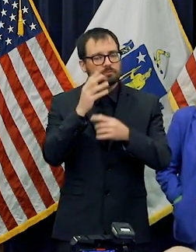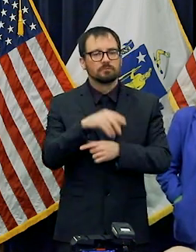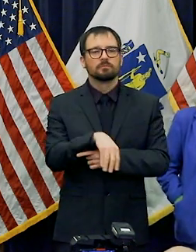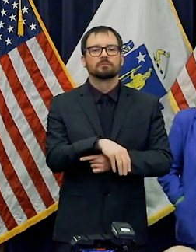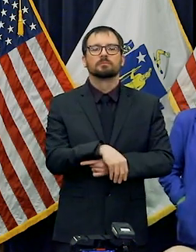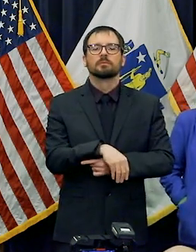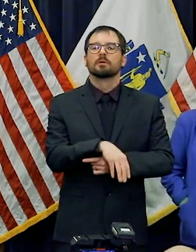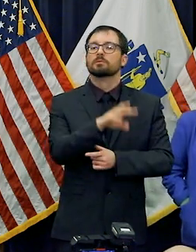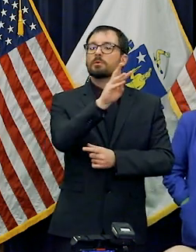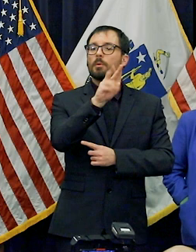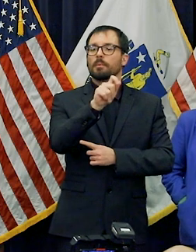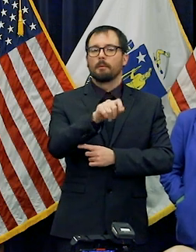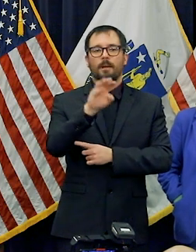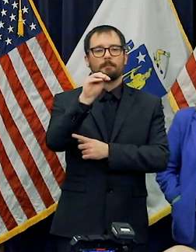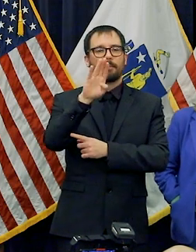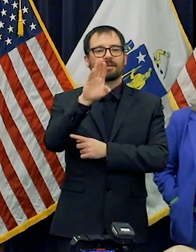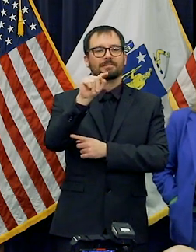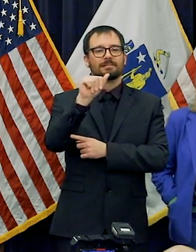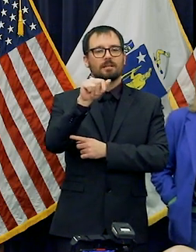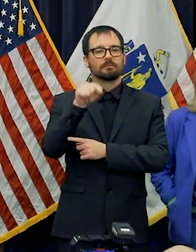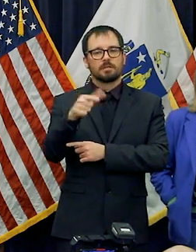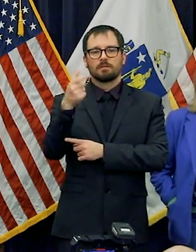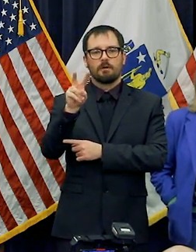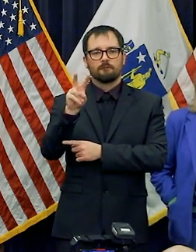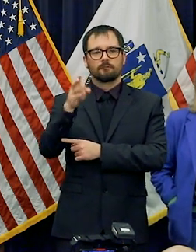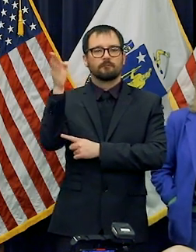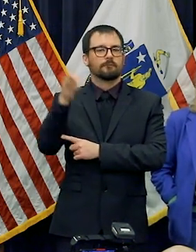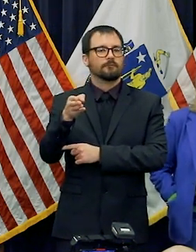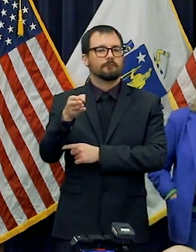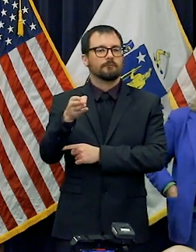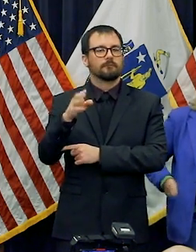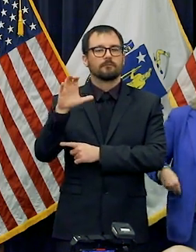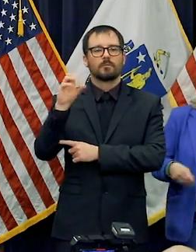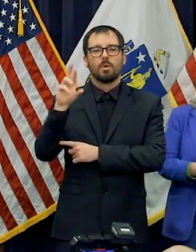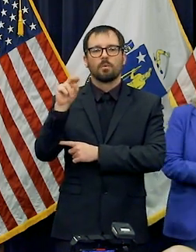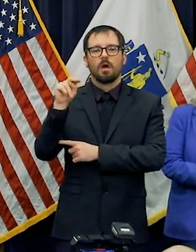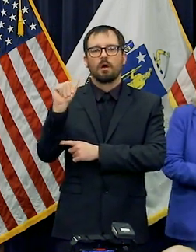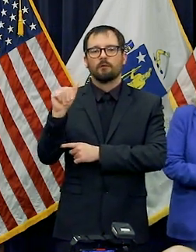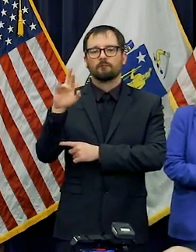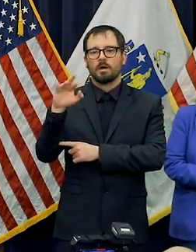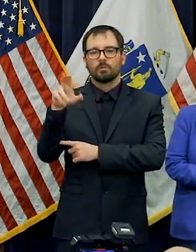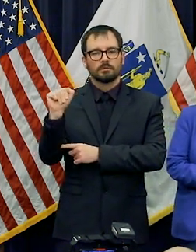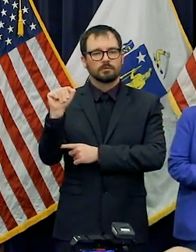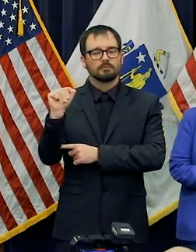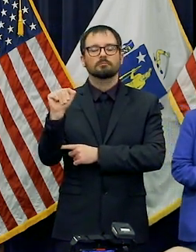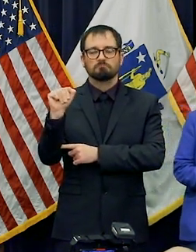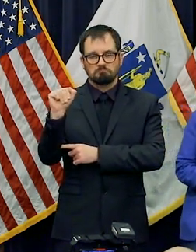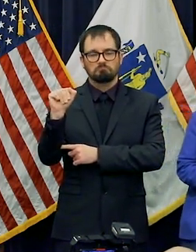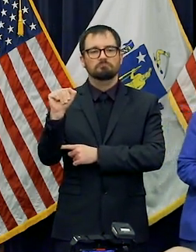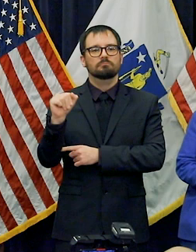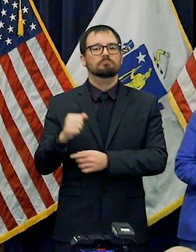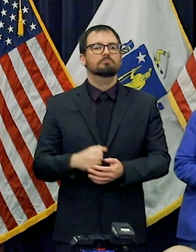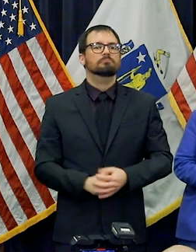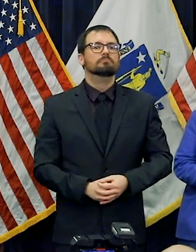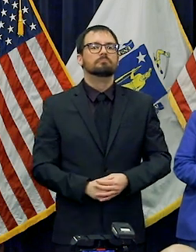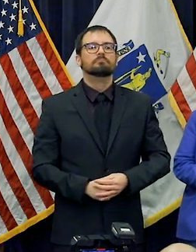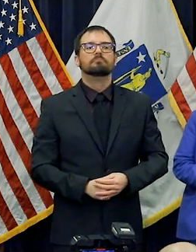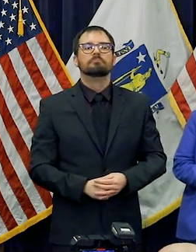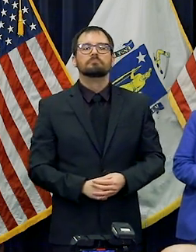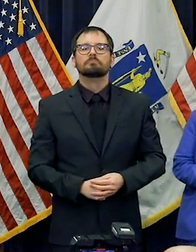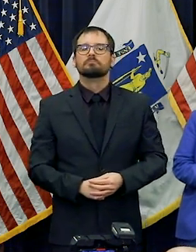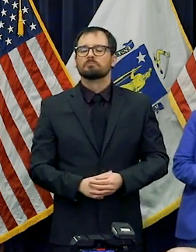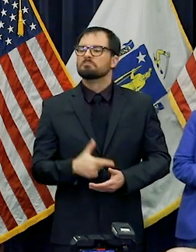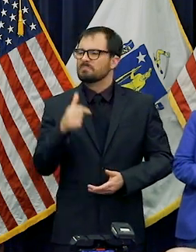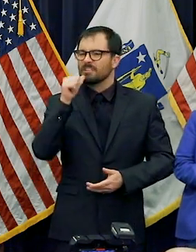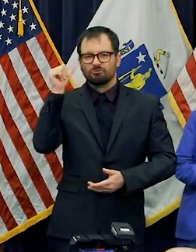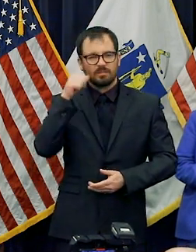www.mbta.com/coronavirus. I do want to repeat a couple of the things we said yesterday. As everybody knows, we're working this issue around